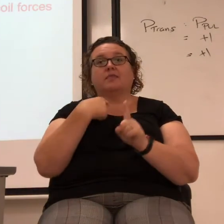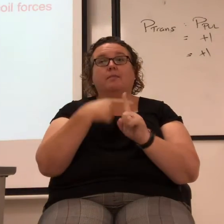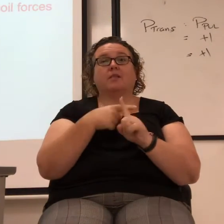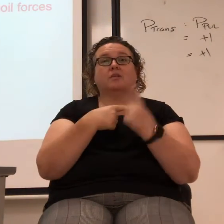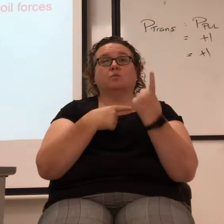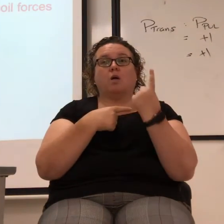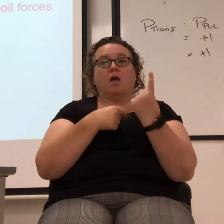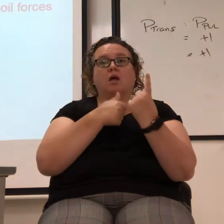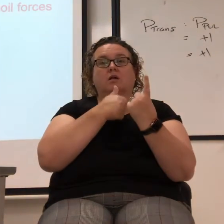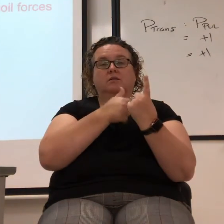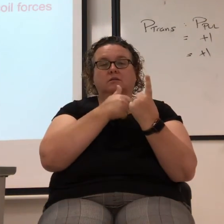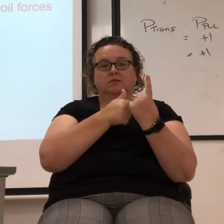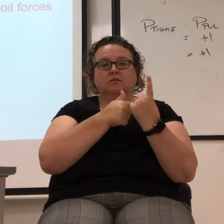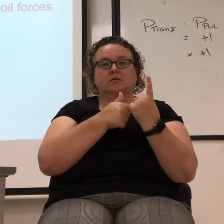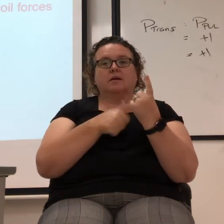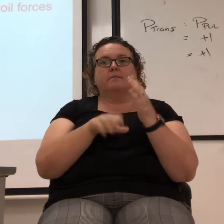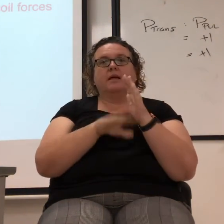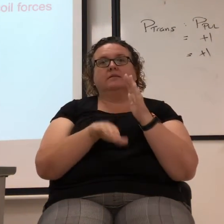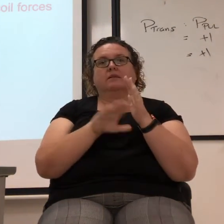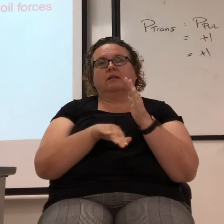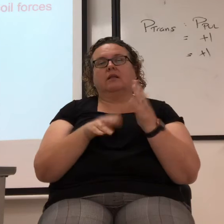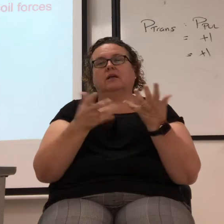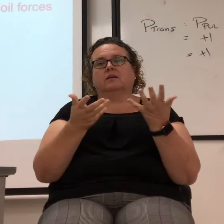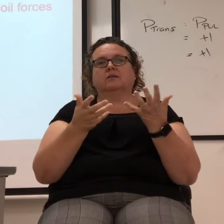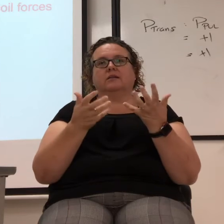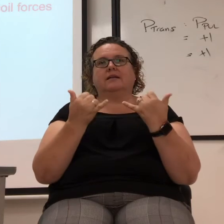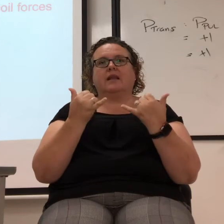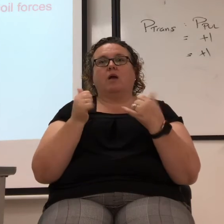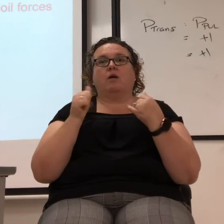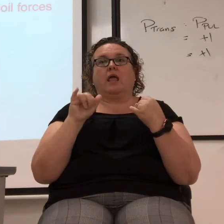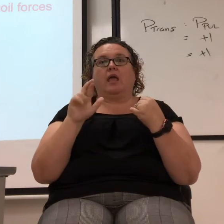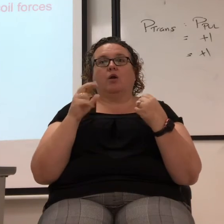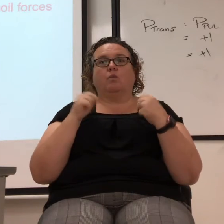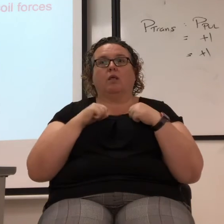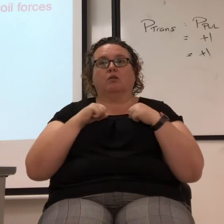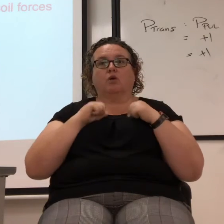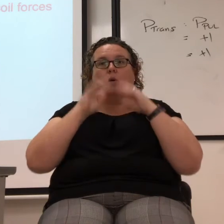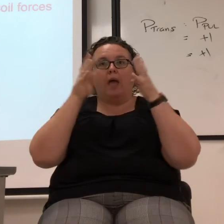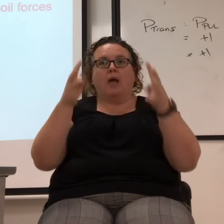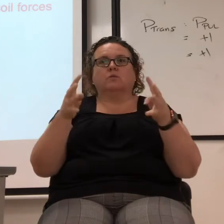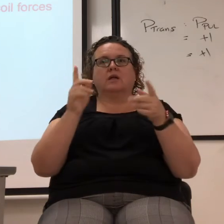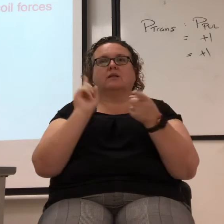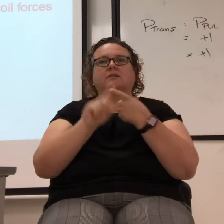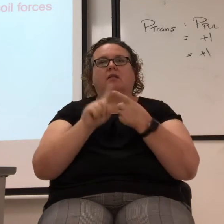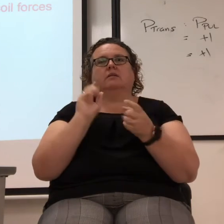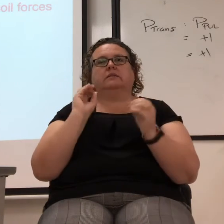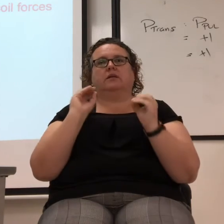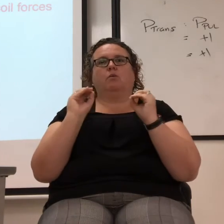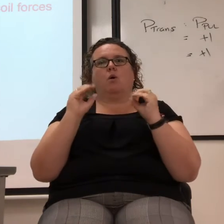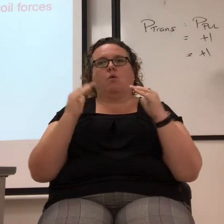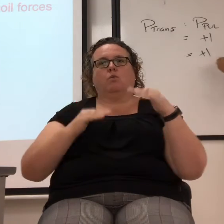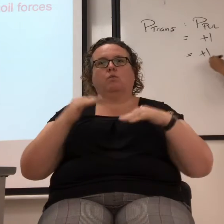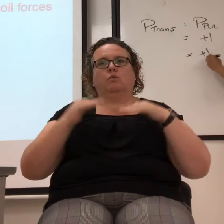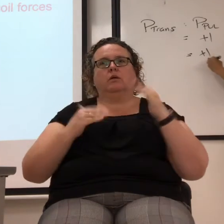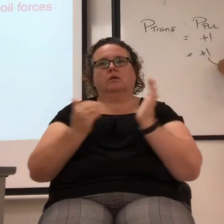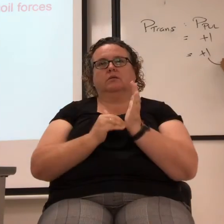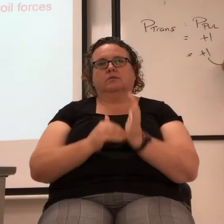+1 is basically saying now air will rush out until 0.